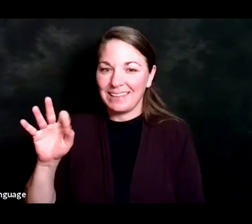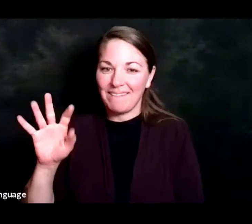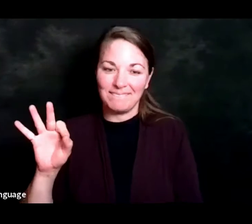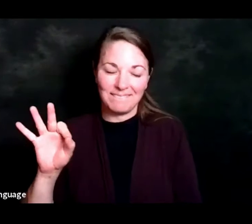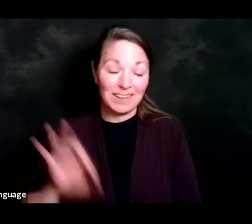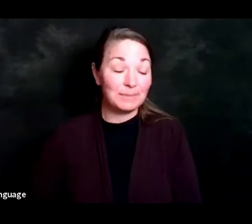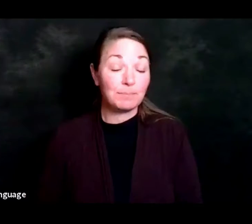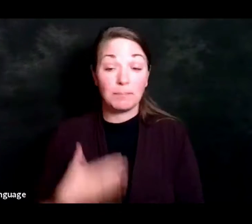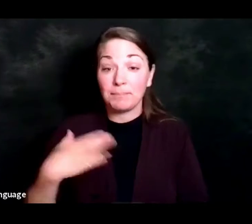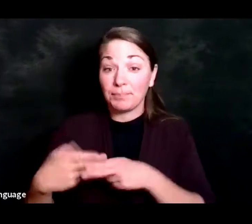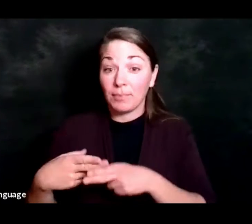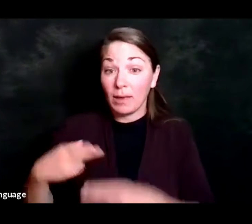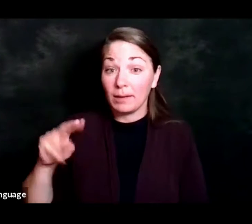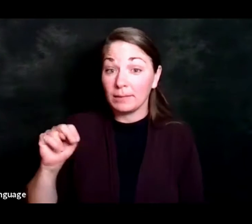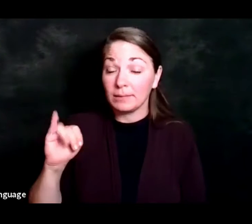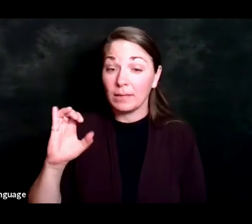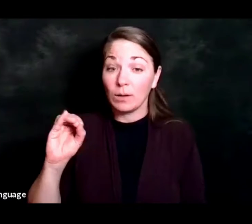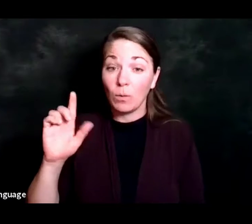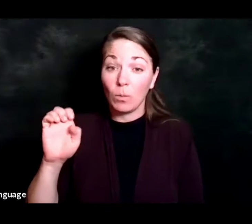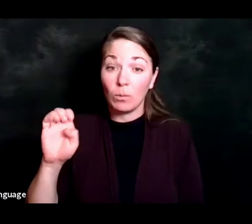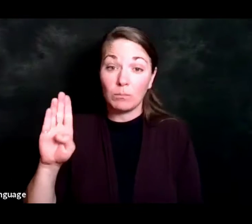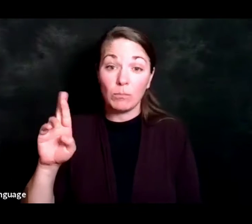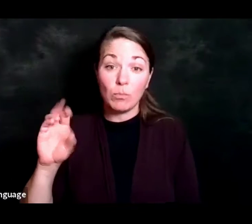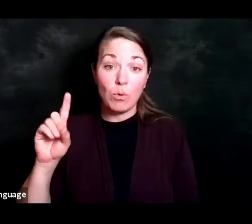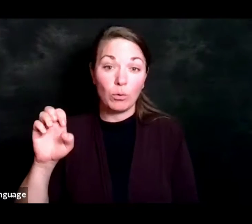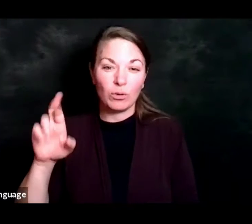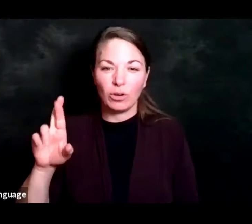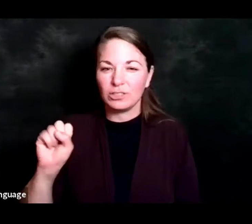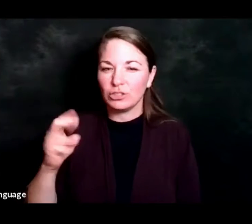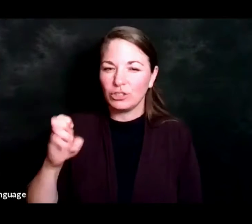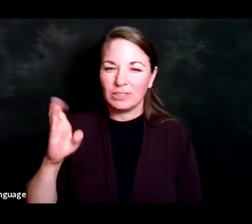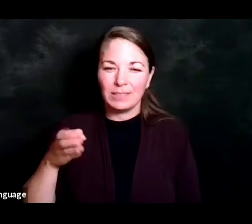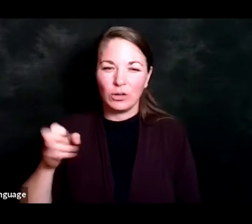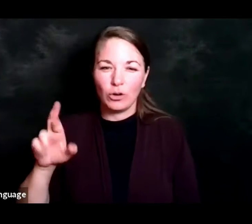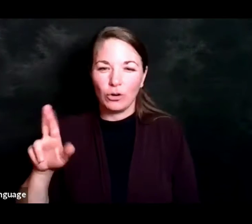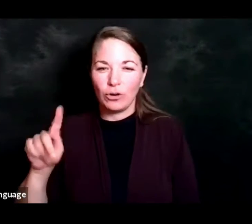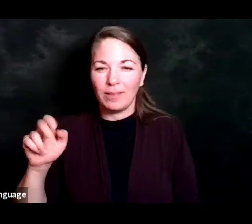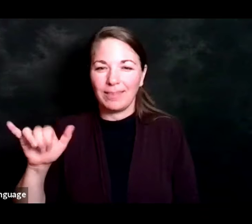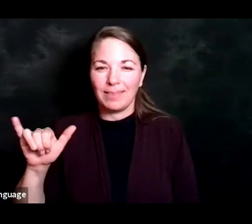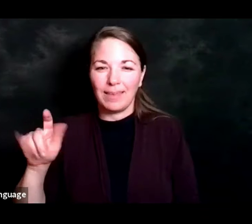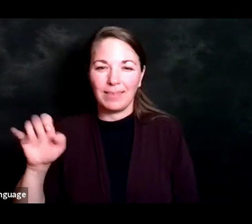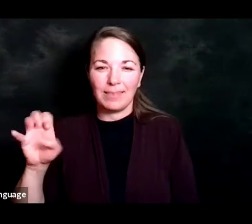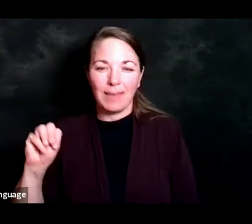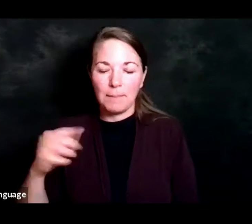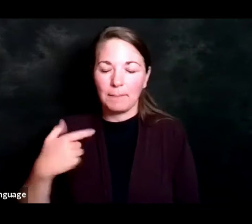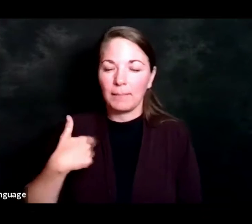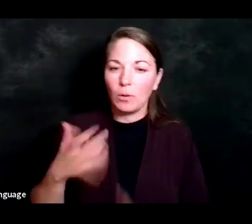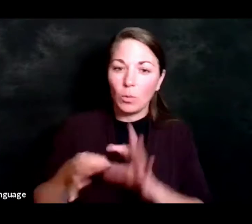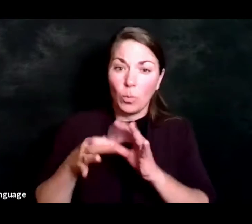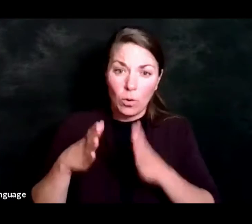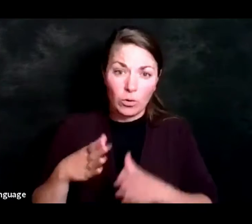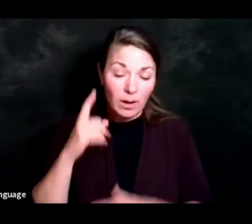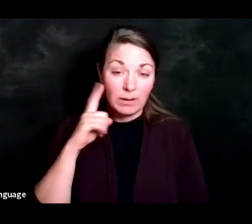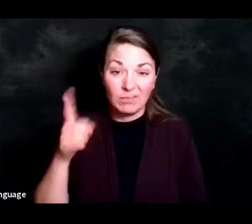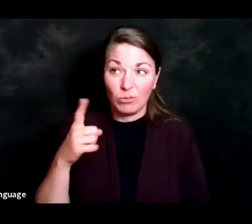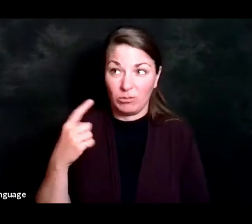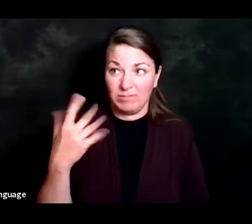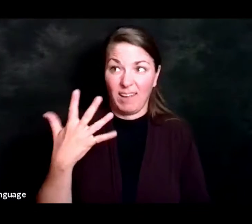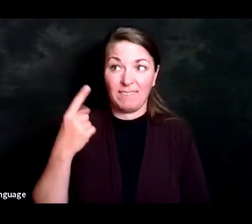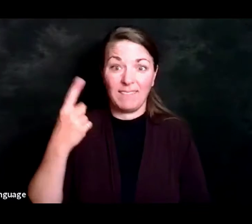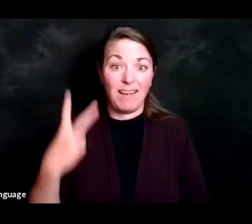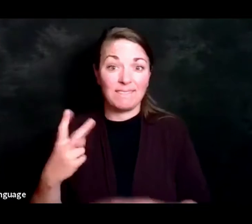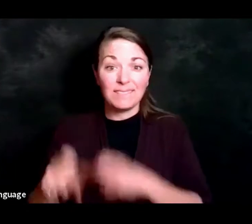Nicole Broder, pronouns she, her, or they, them, and I've been the SANE coordinator for the Oregon Sexual Assault Task Force for the past 5.5